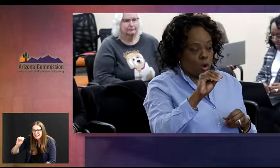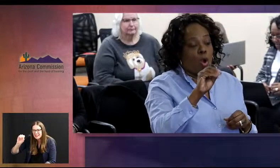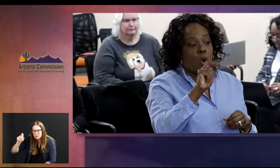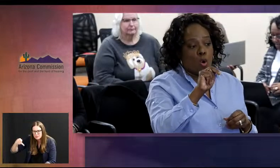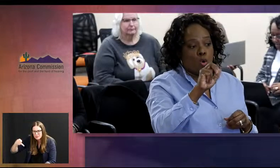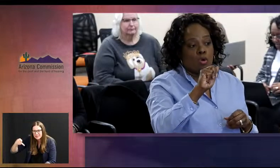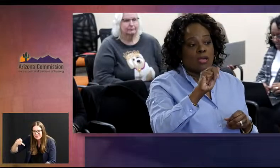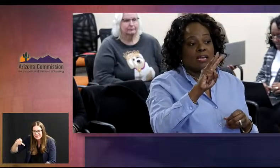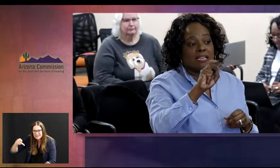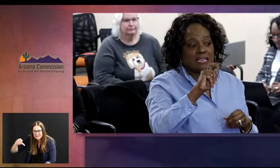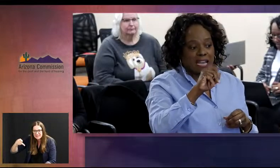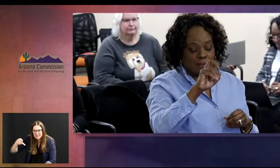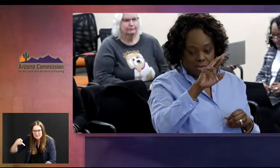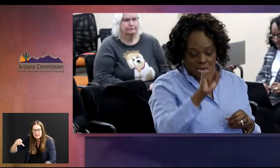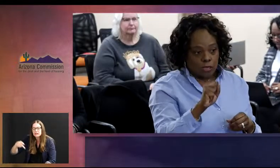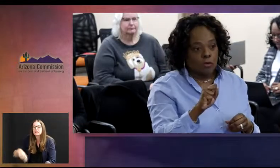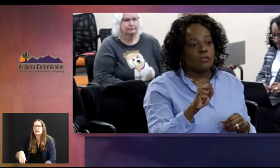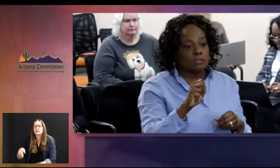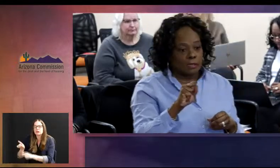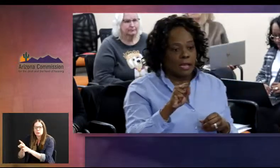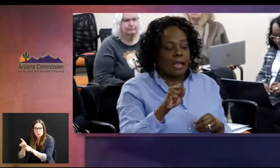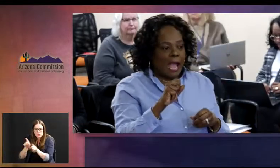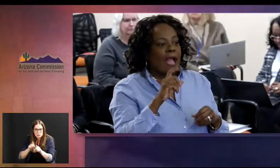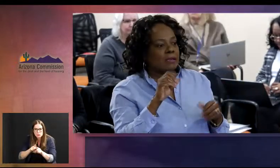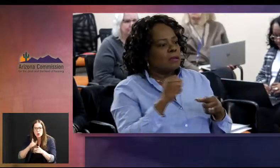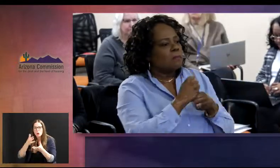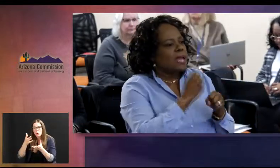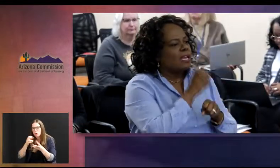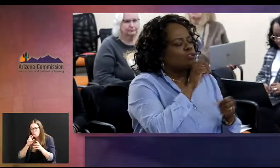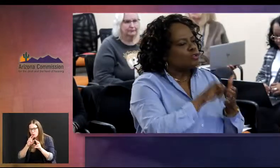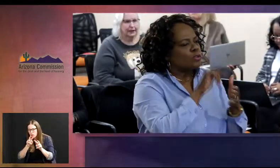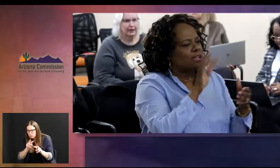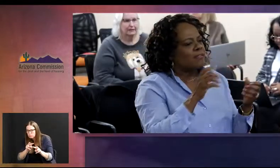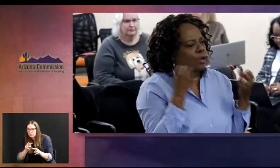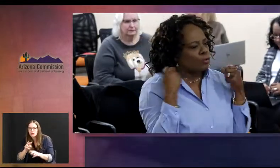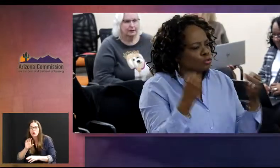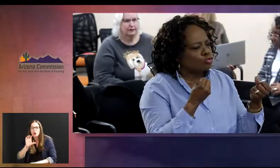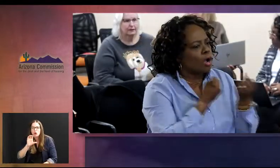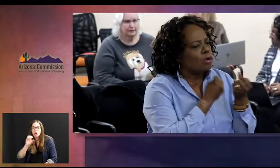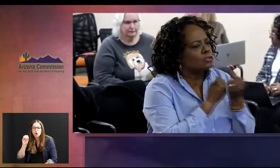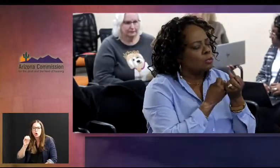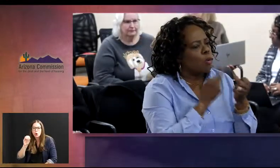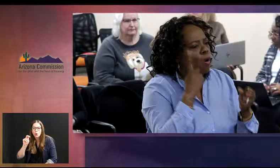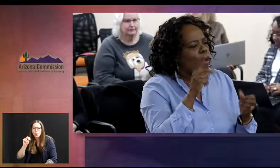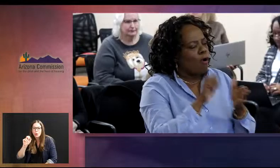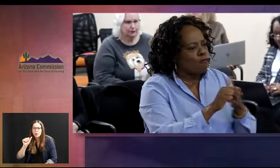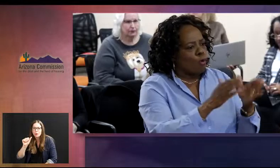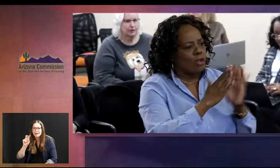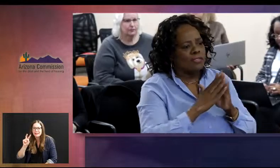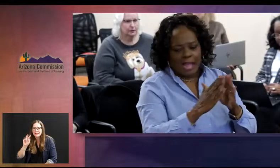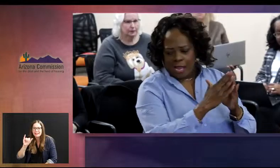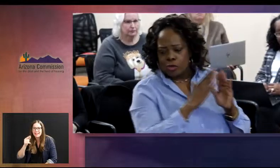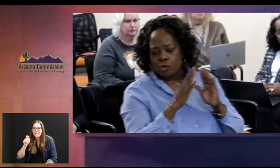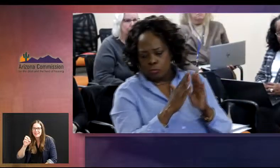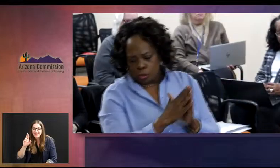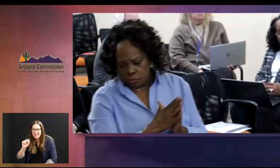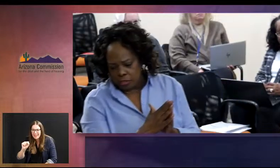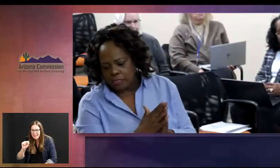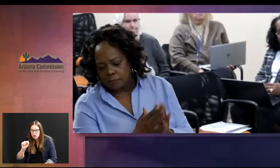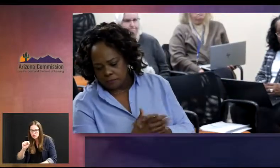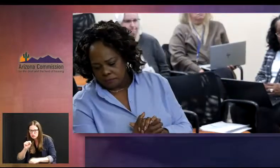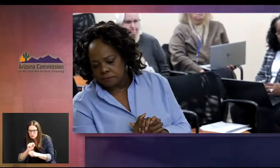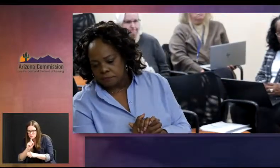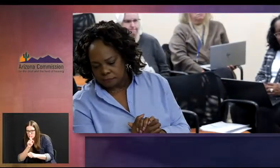to look at the co-navigators that serve this population and make sure that they are strongly